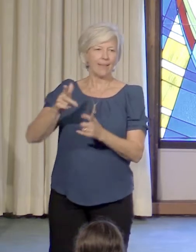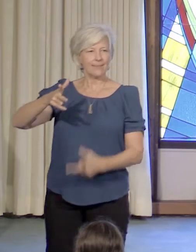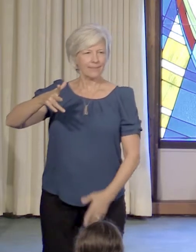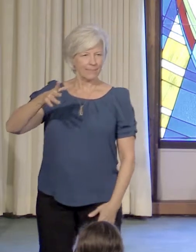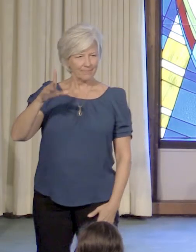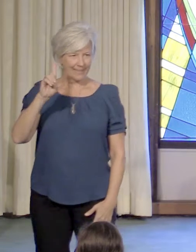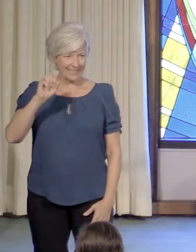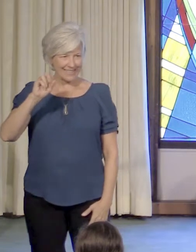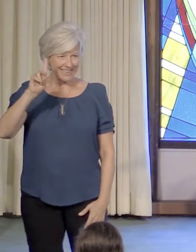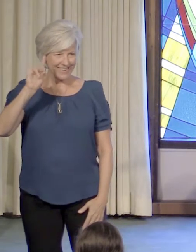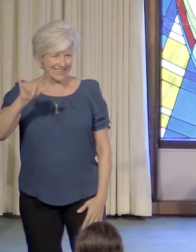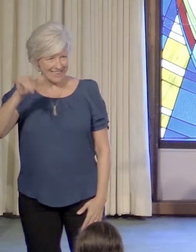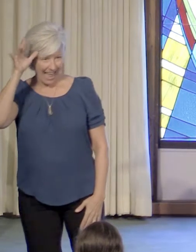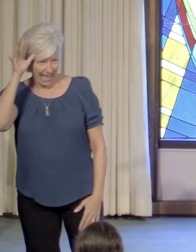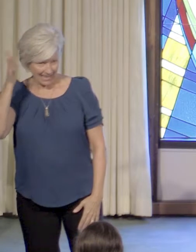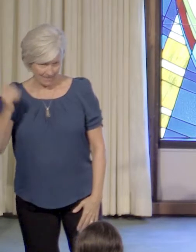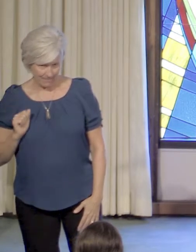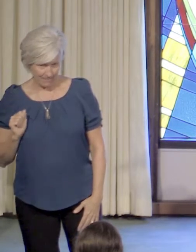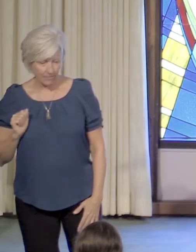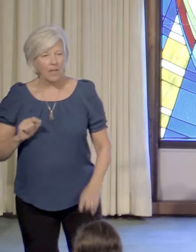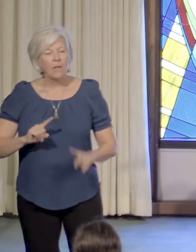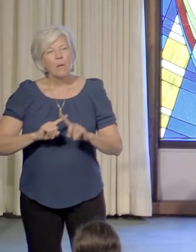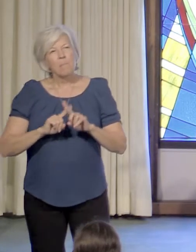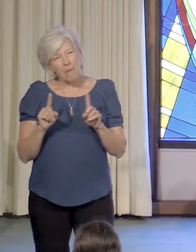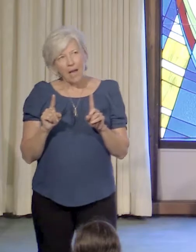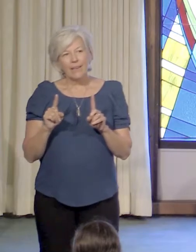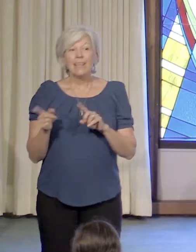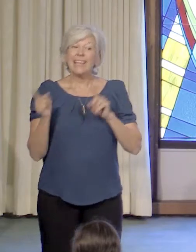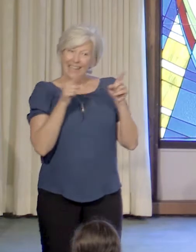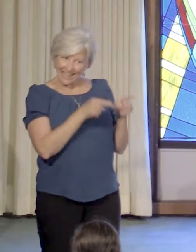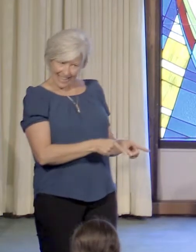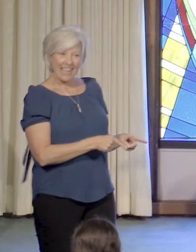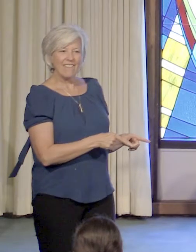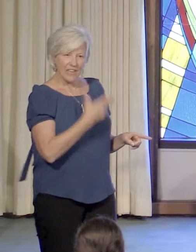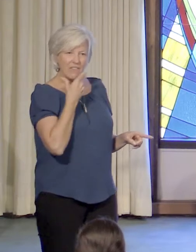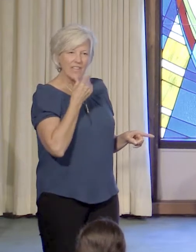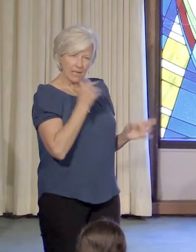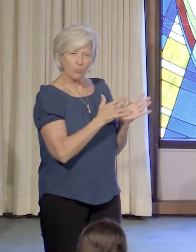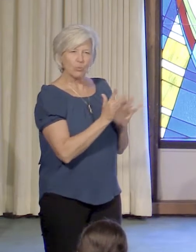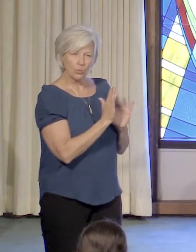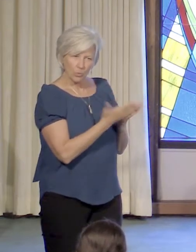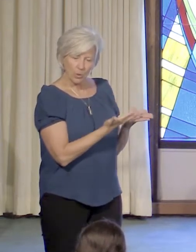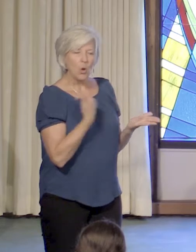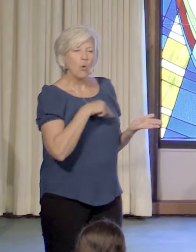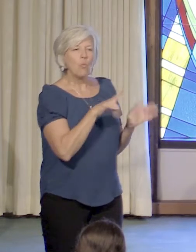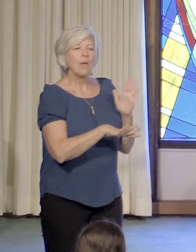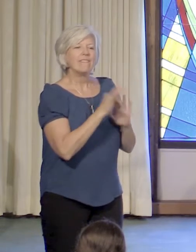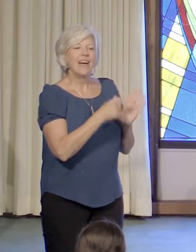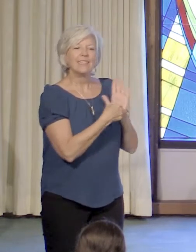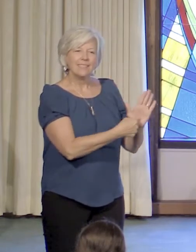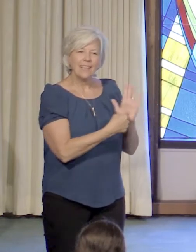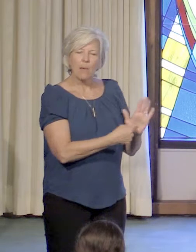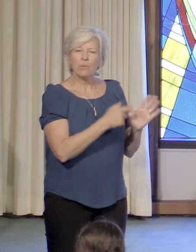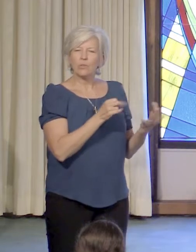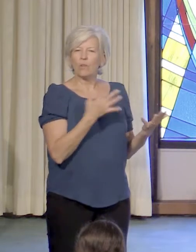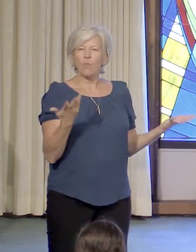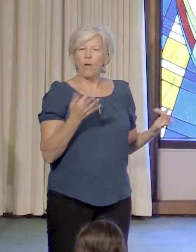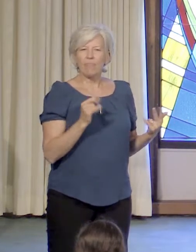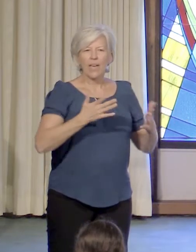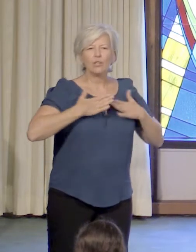us. But even in the Hebrew scriptures, we find some examples of what that